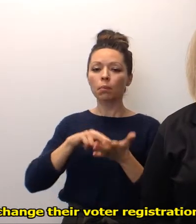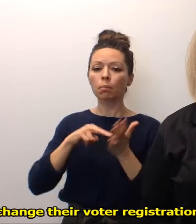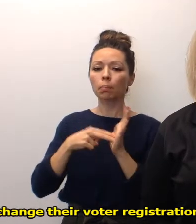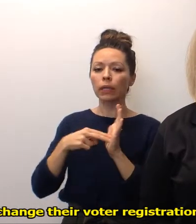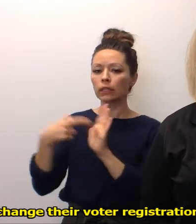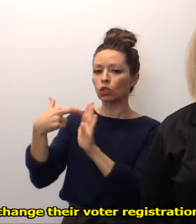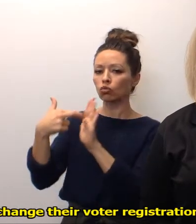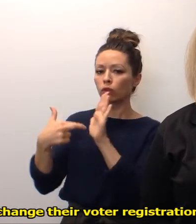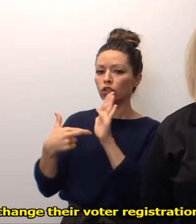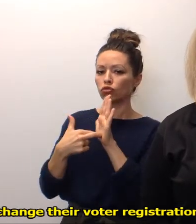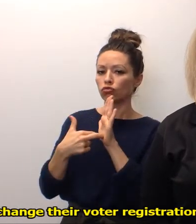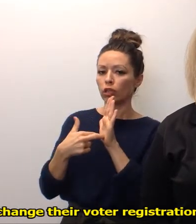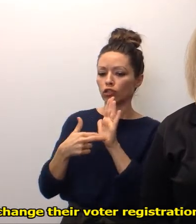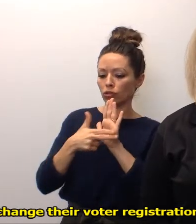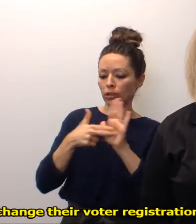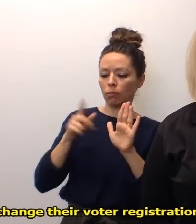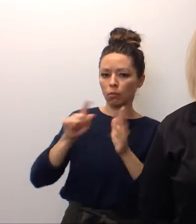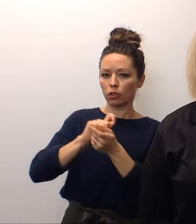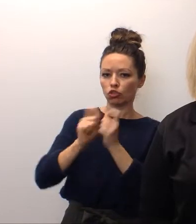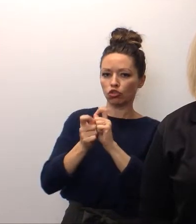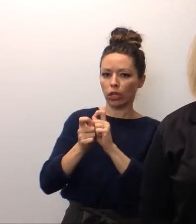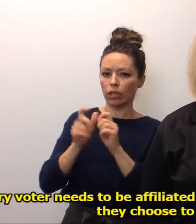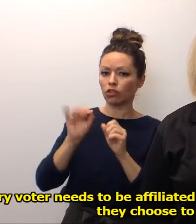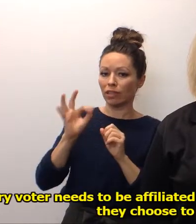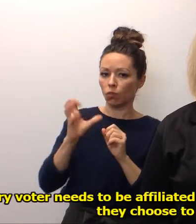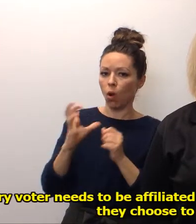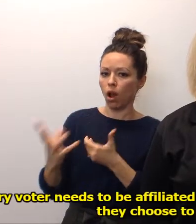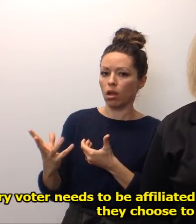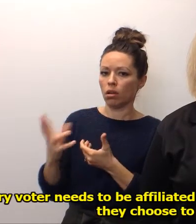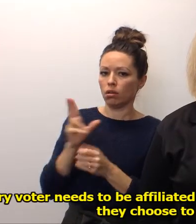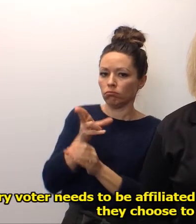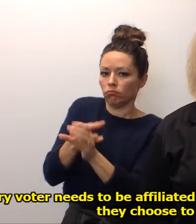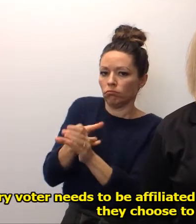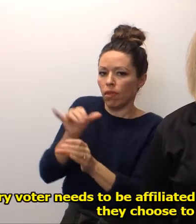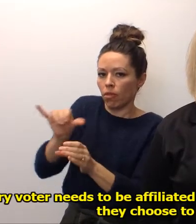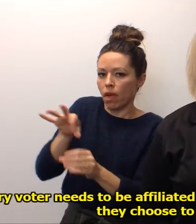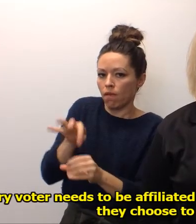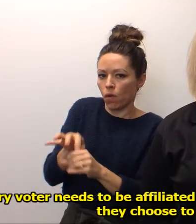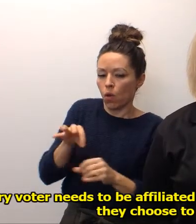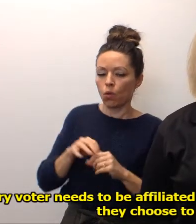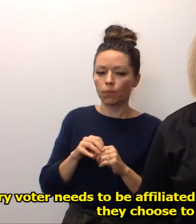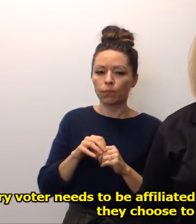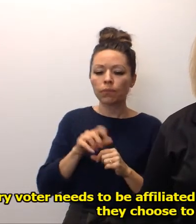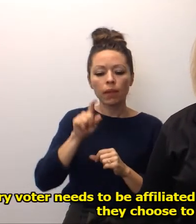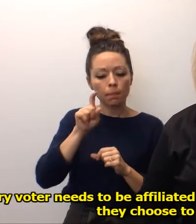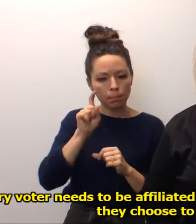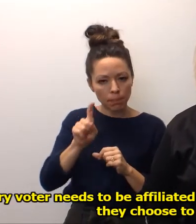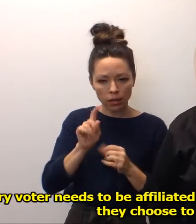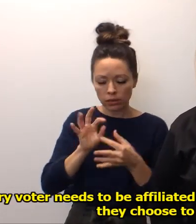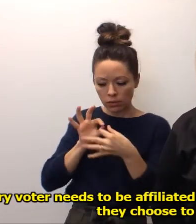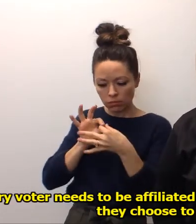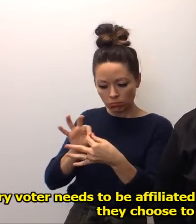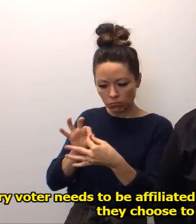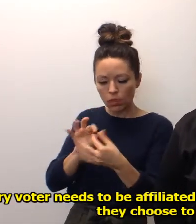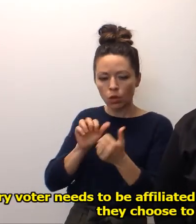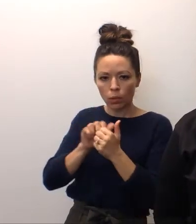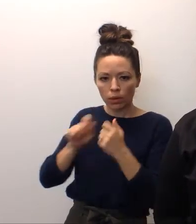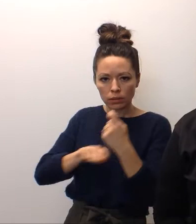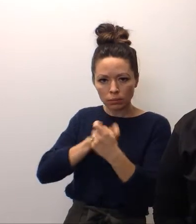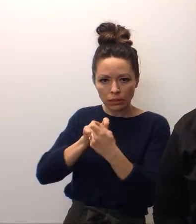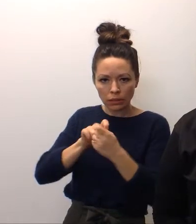to participate in the PPE. Every voter needs to be affiliated with a party in which they choose to